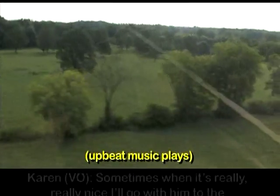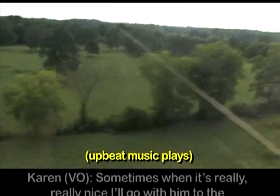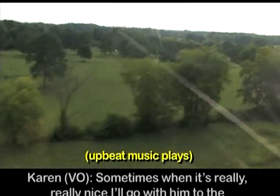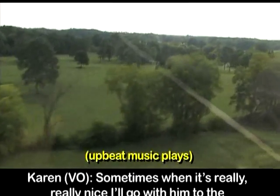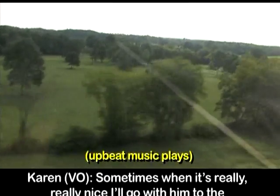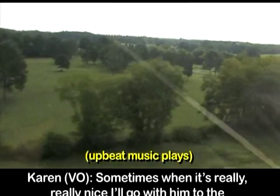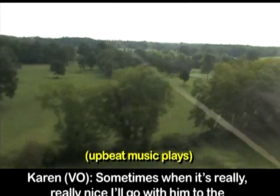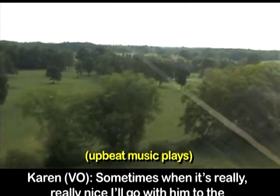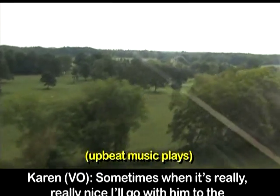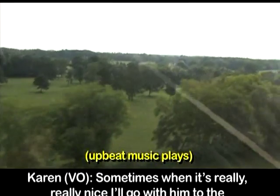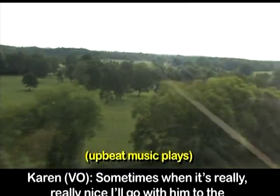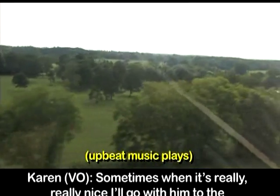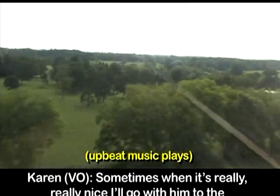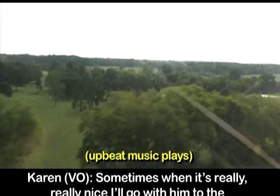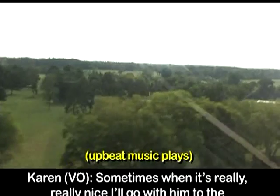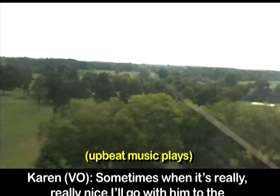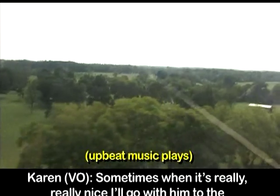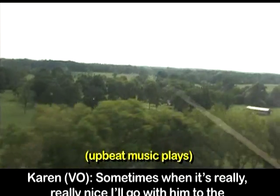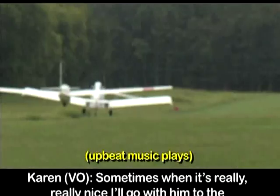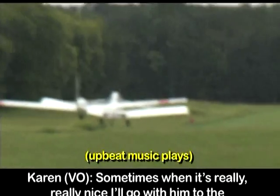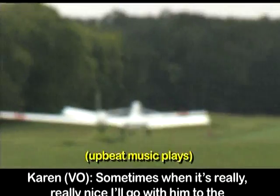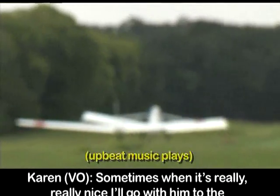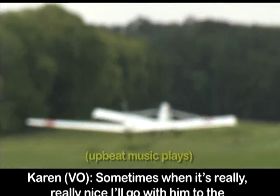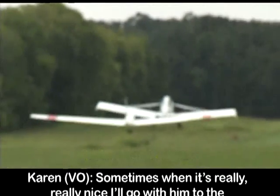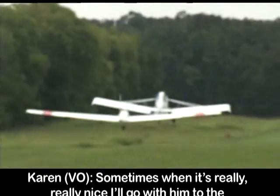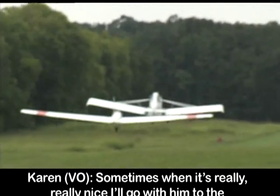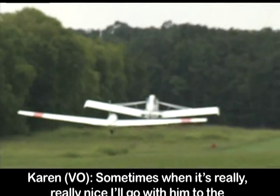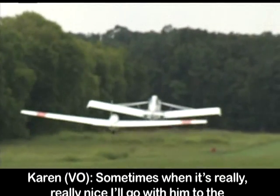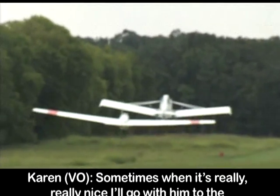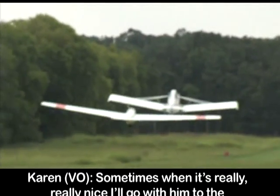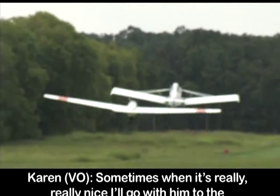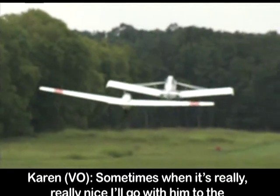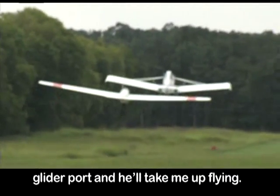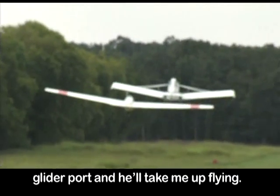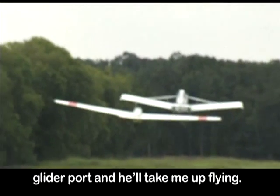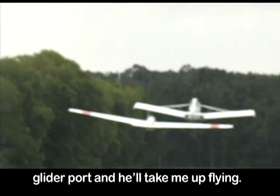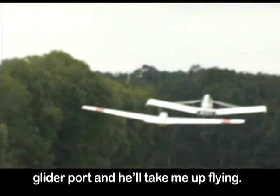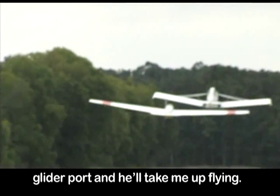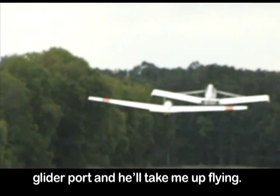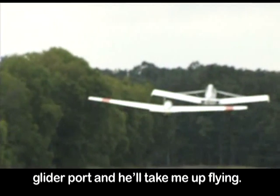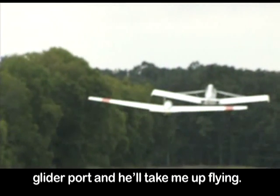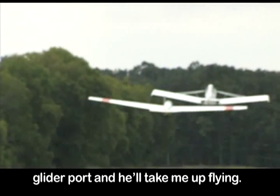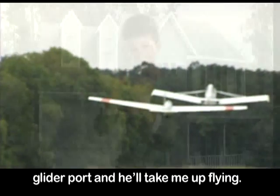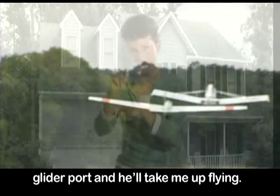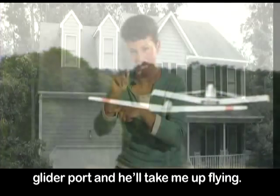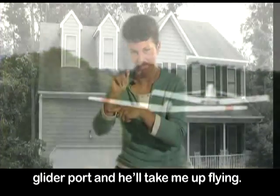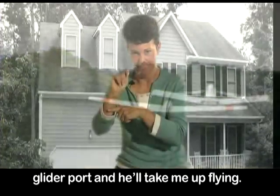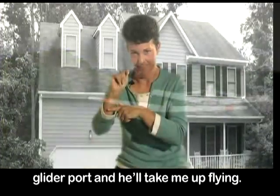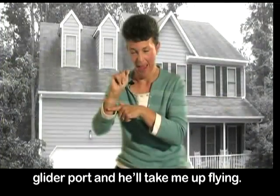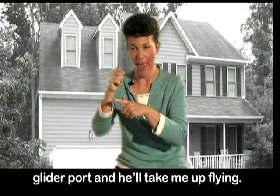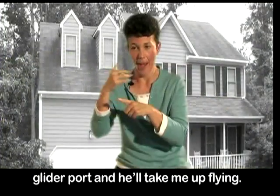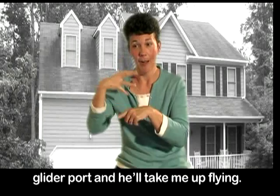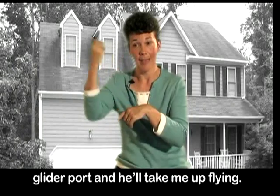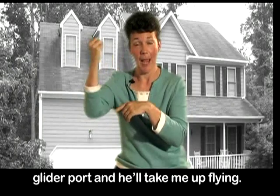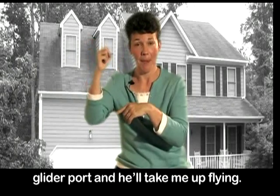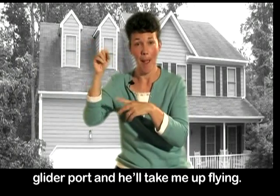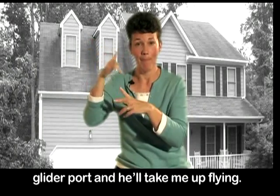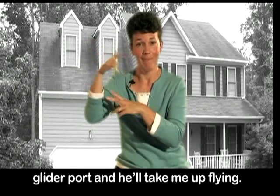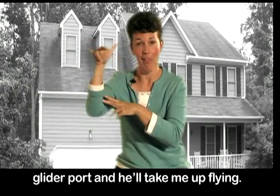So sometime when it's really, really nice, I'll go with him to the glider port and he'll pick me up